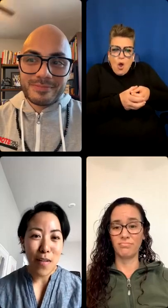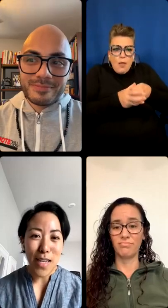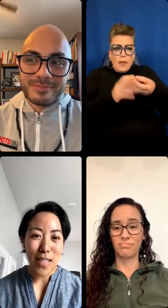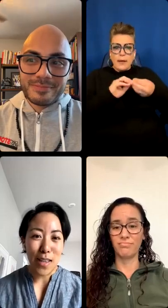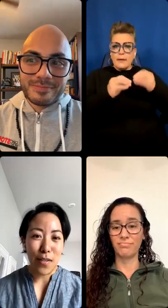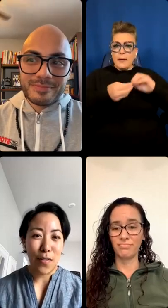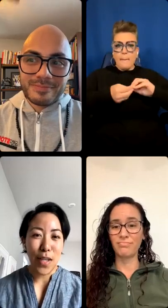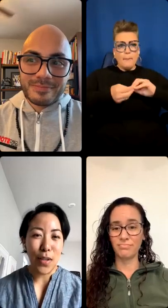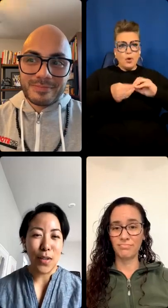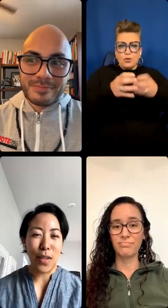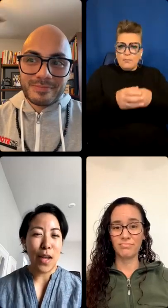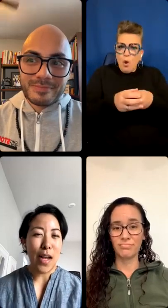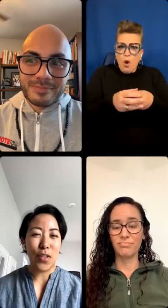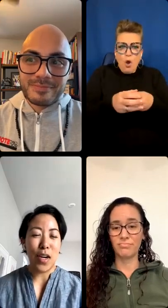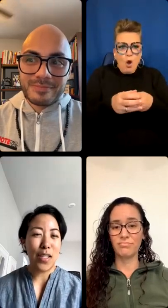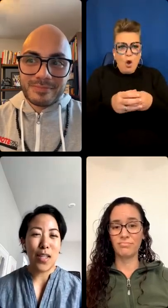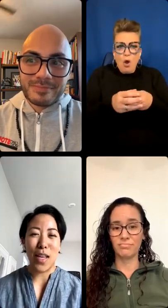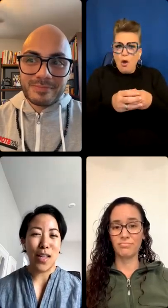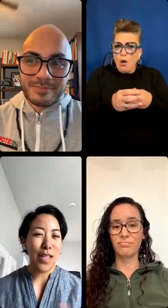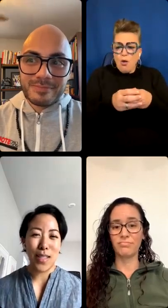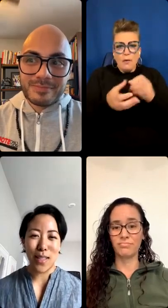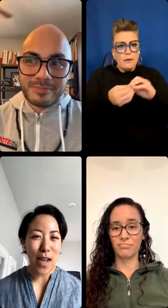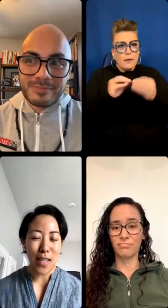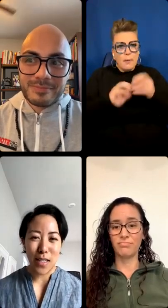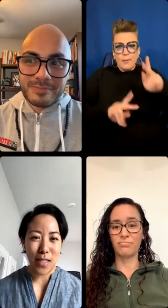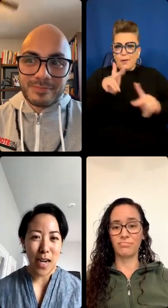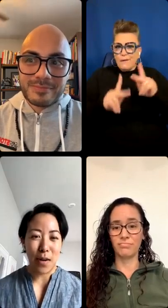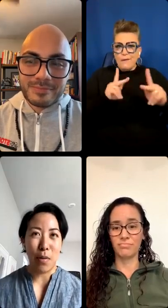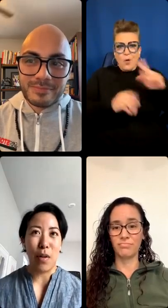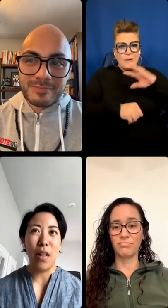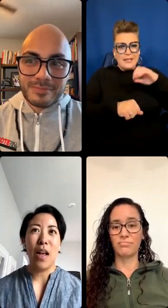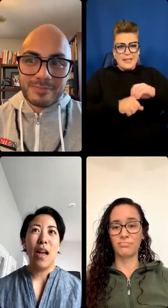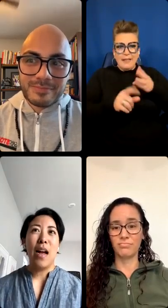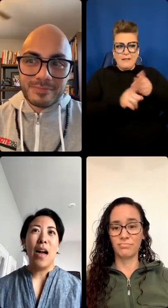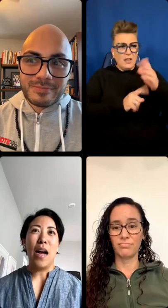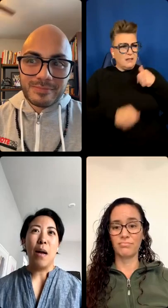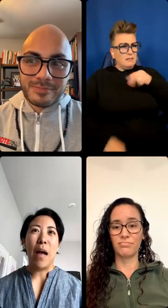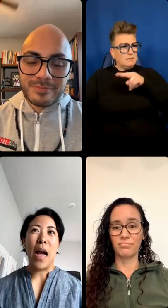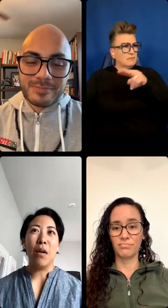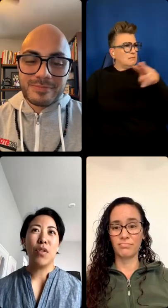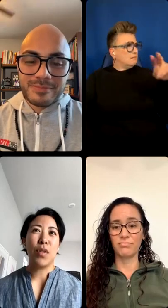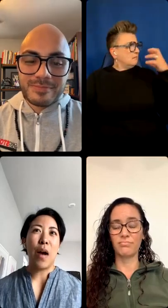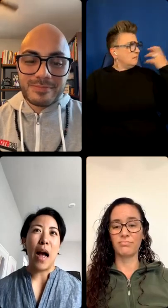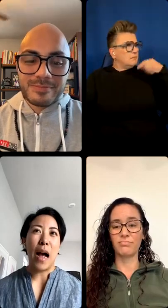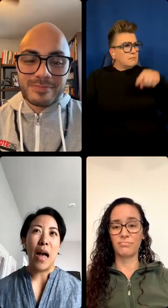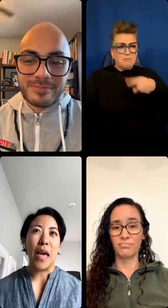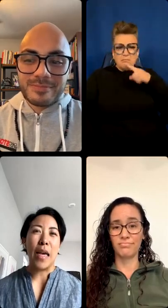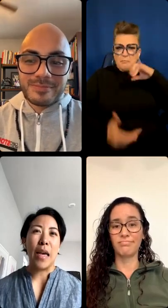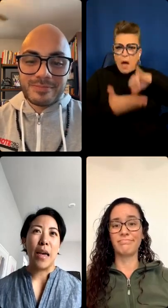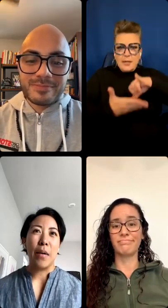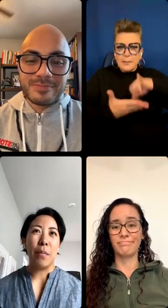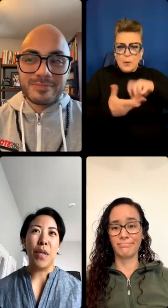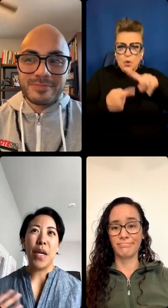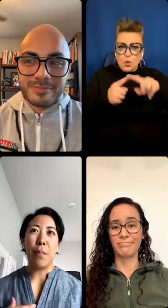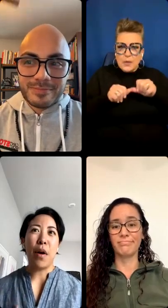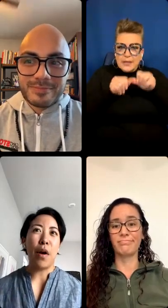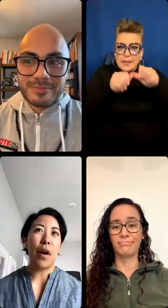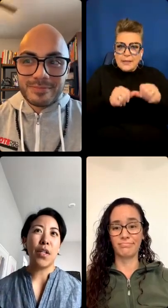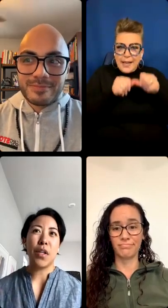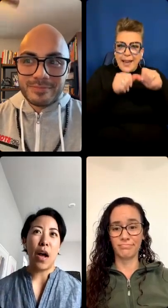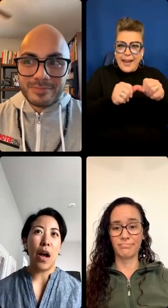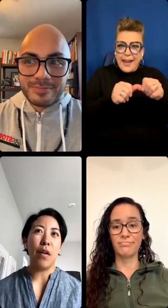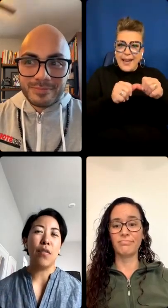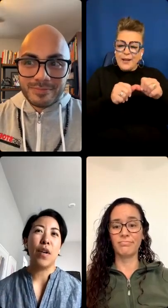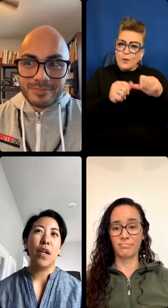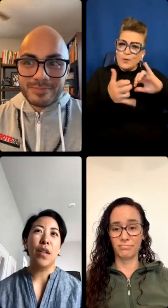number of us in the field, I started to think, this is not sustainable. How do I be a